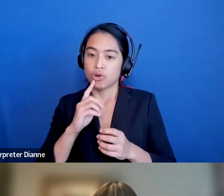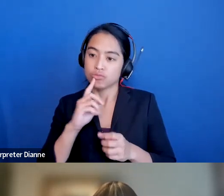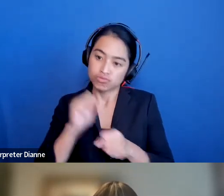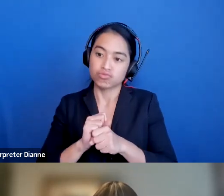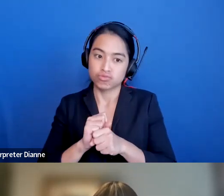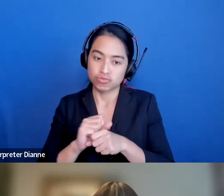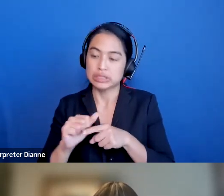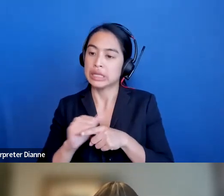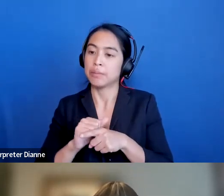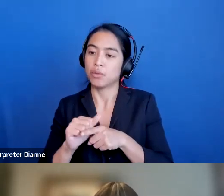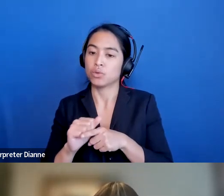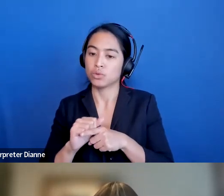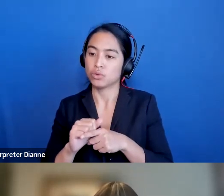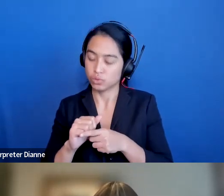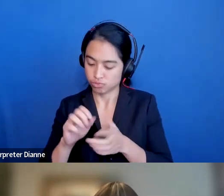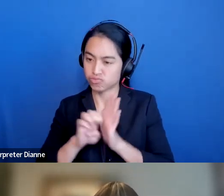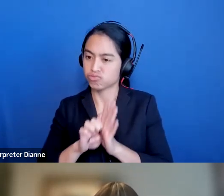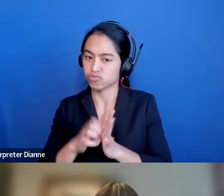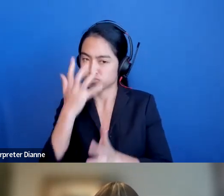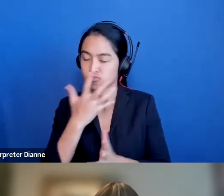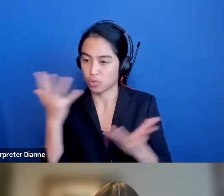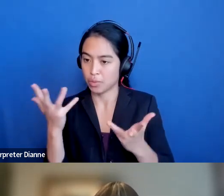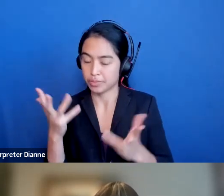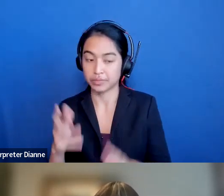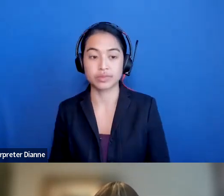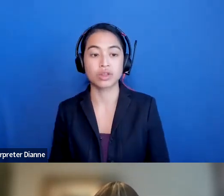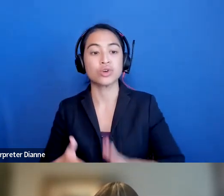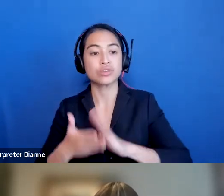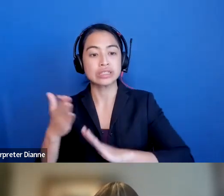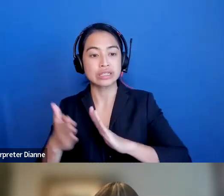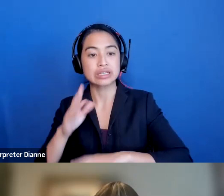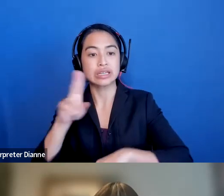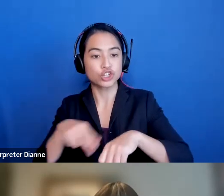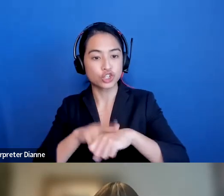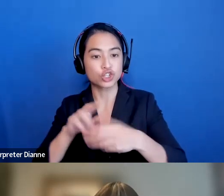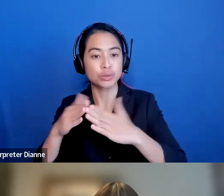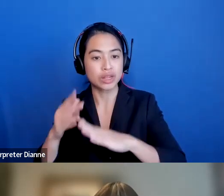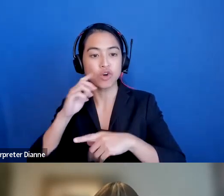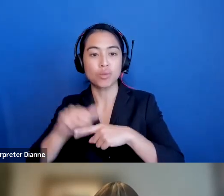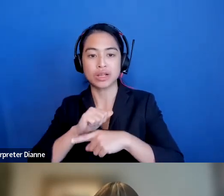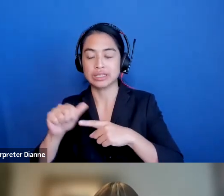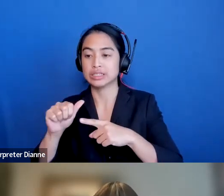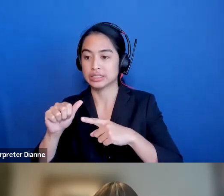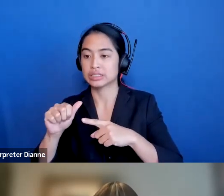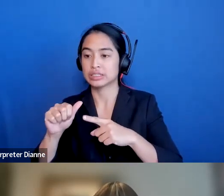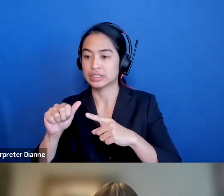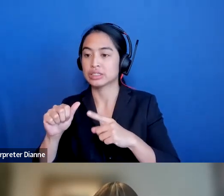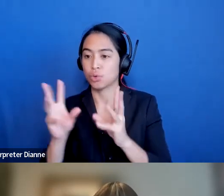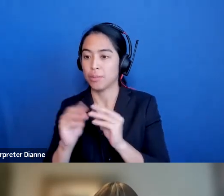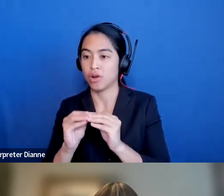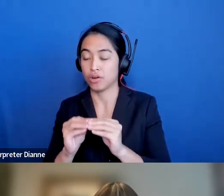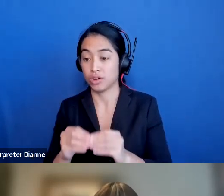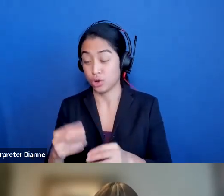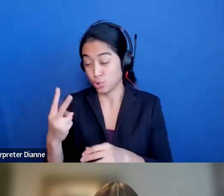of what that looks like. We facilitate a national community of practice webinar. In the first 2 years of the